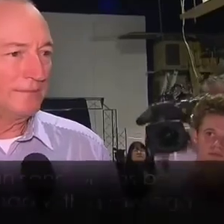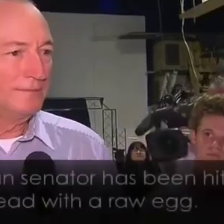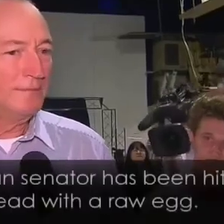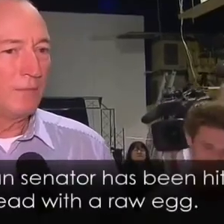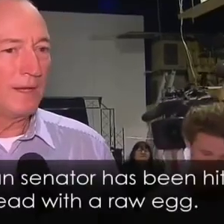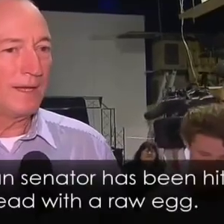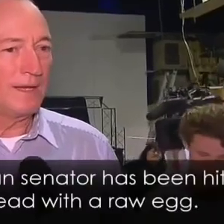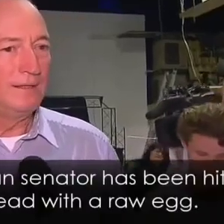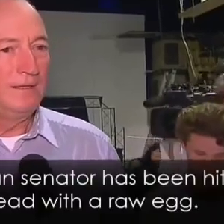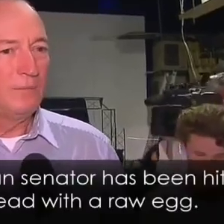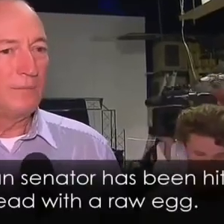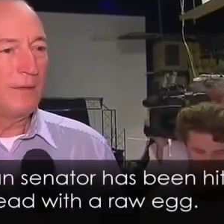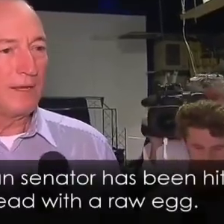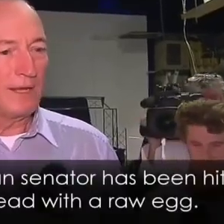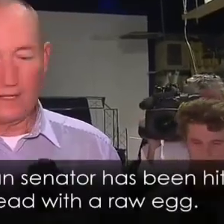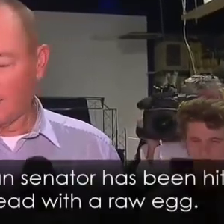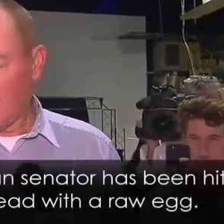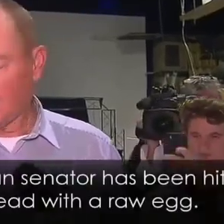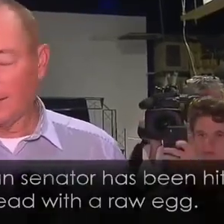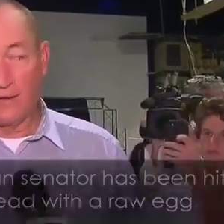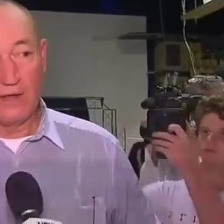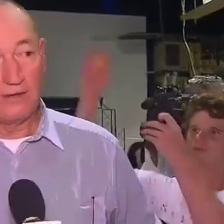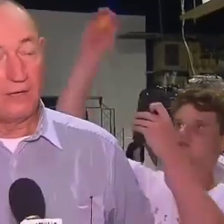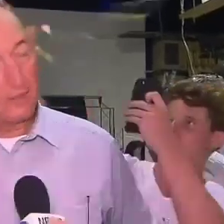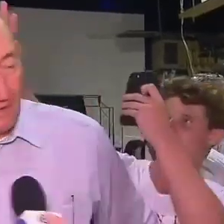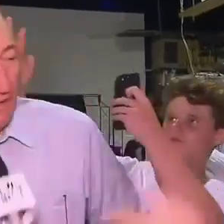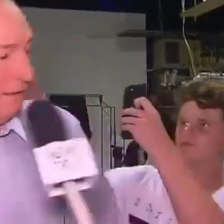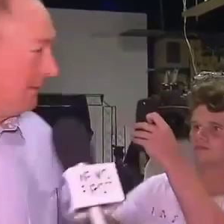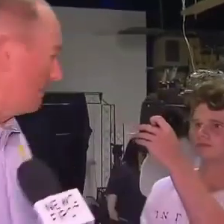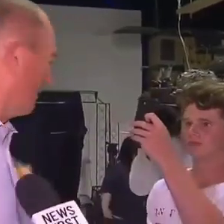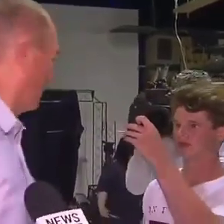sort of things happen when people are getting attacked in their own.